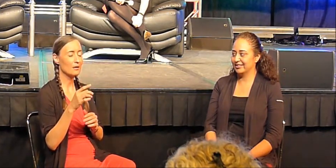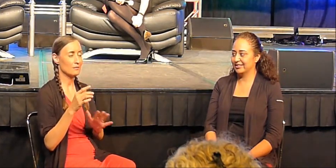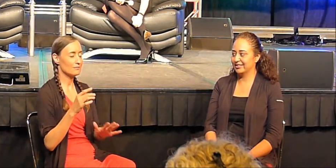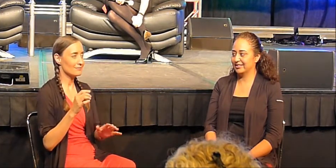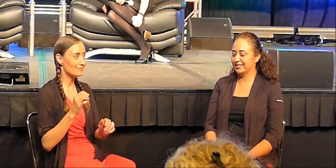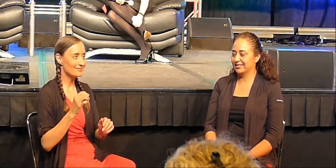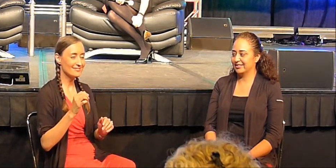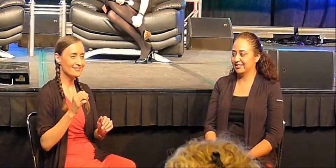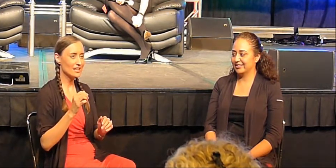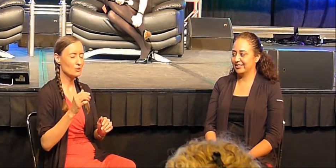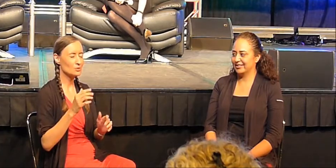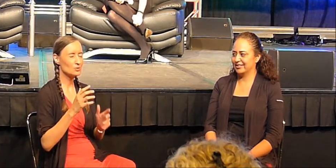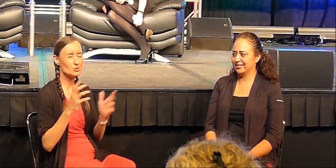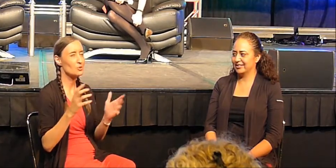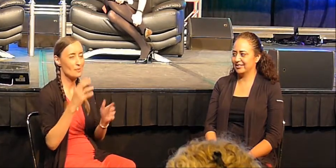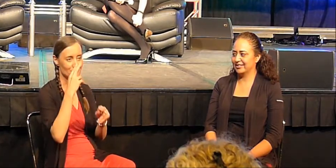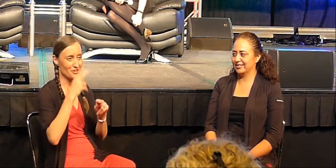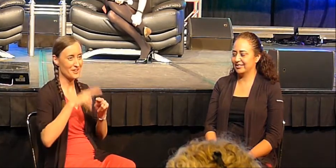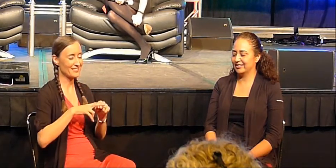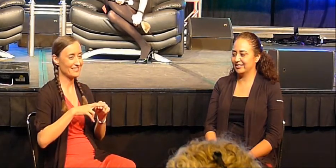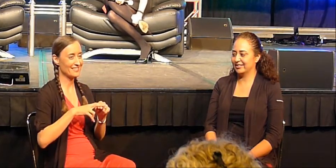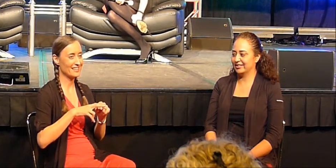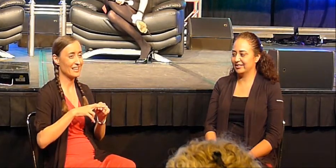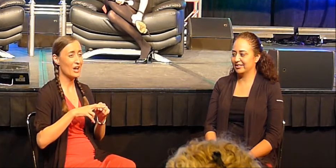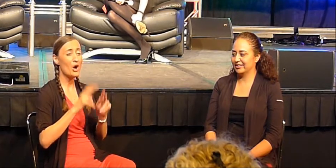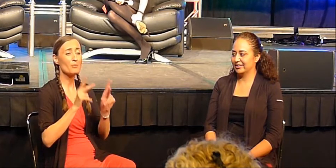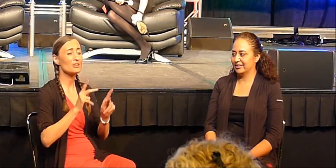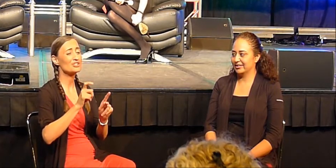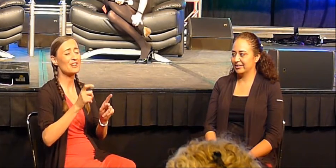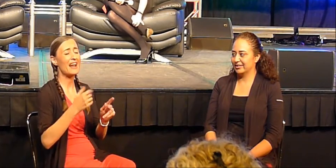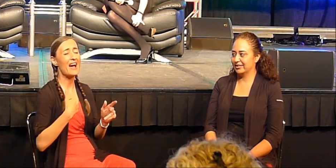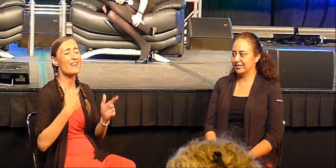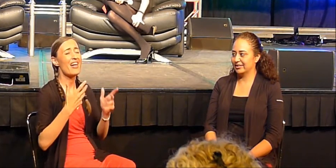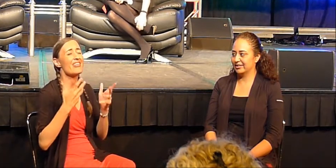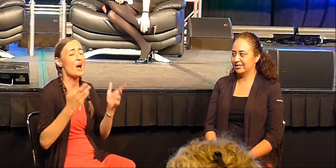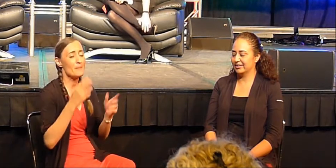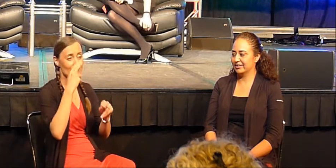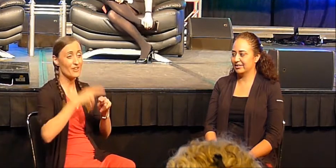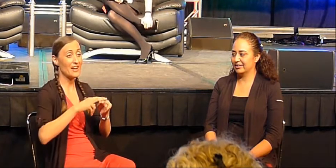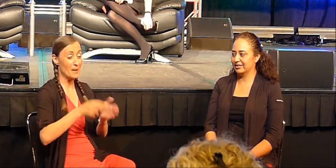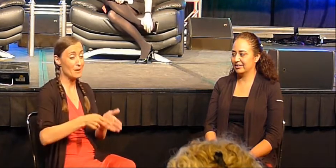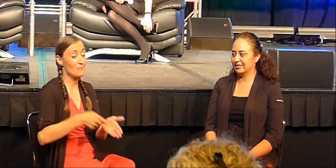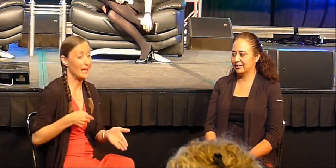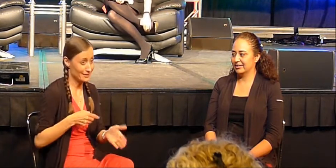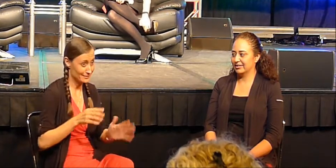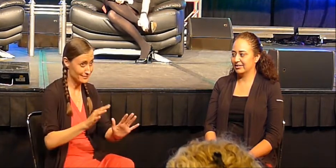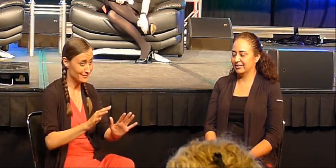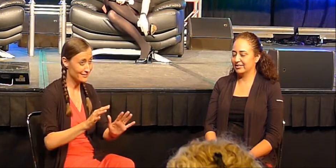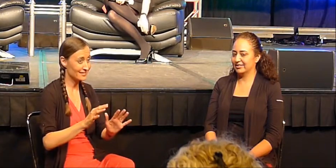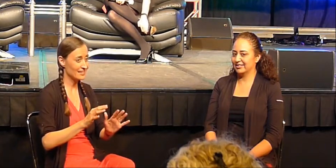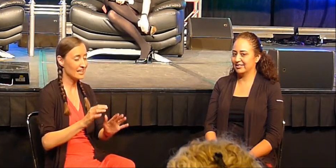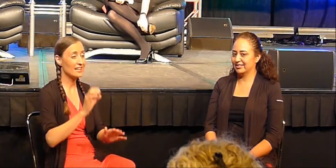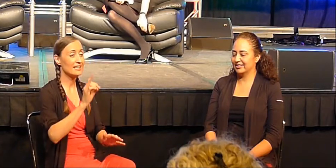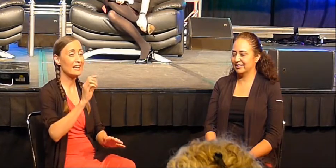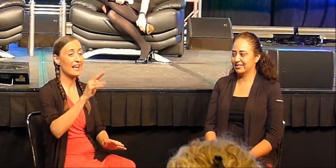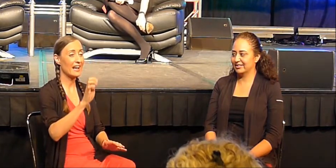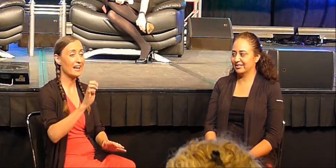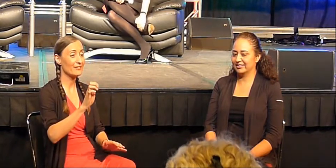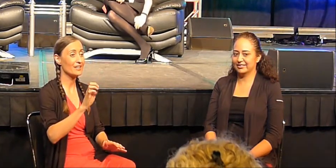gosh, too much fun. Too much fun. One shouldn't have that much fun and get paid for it. It's just Dave Chappelle.